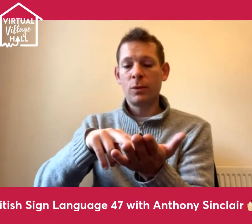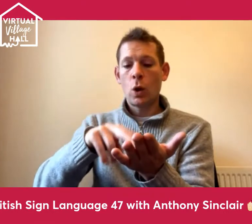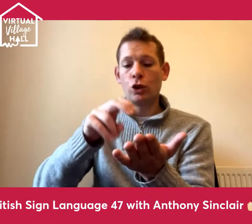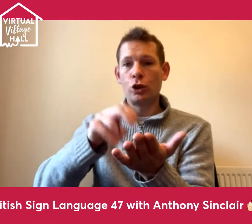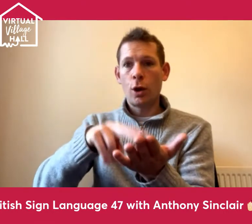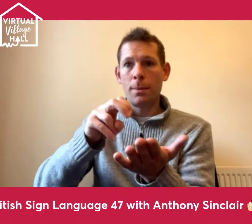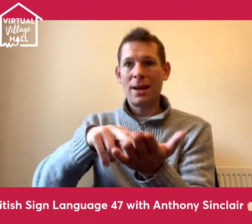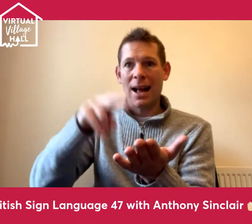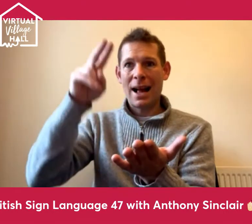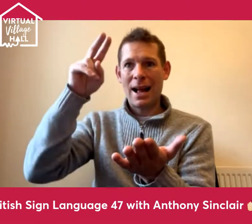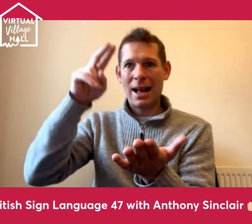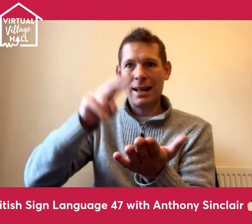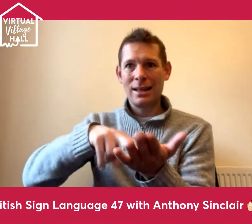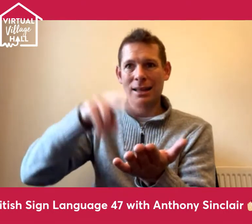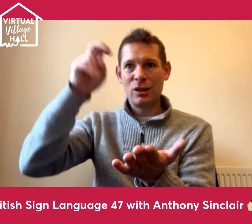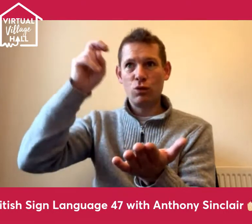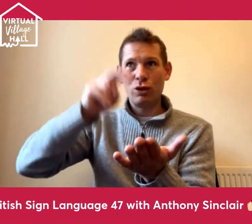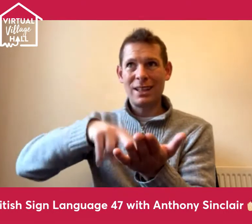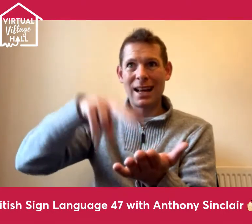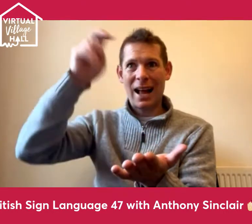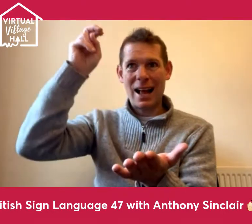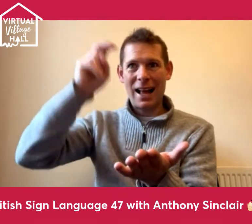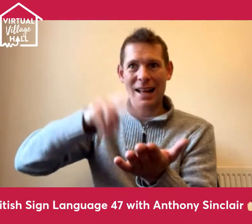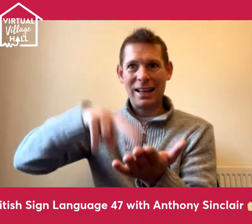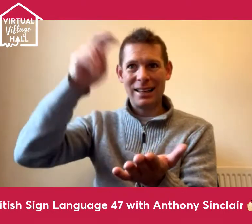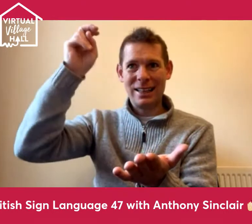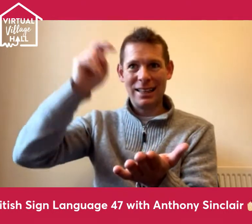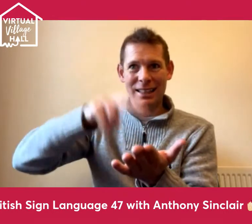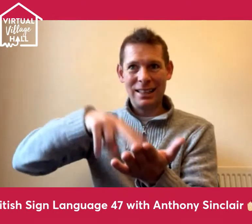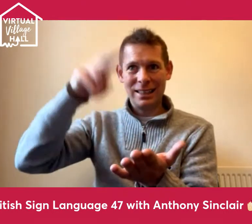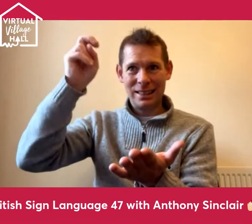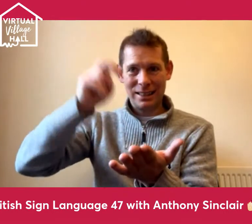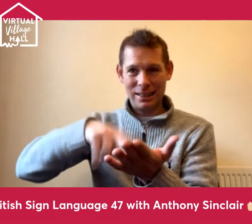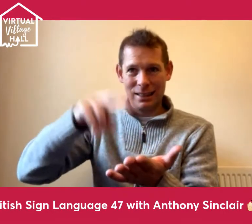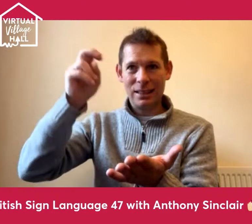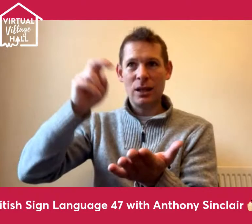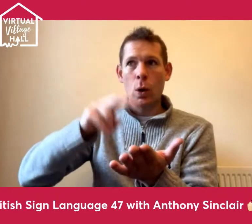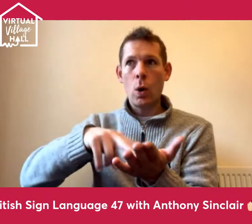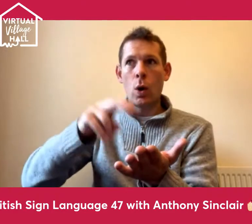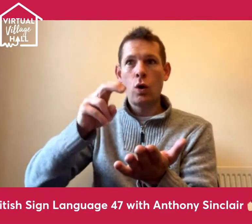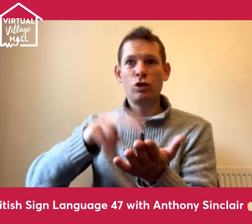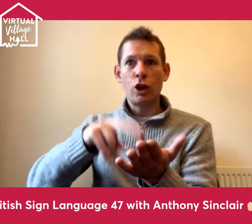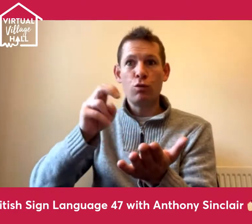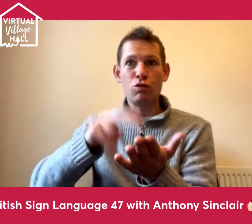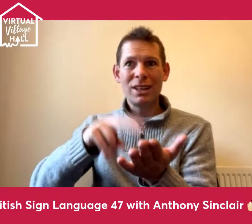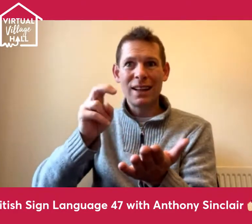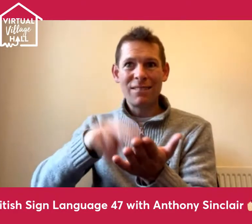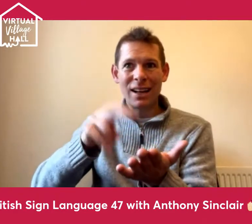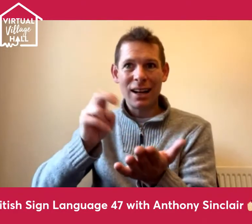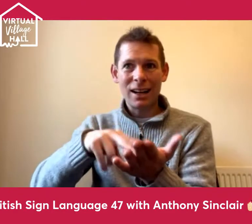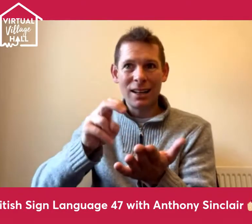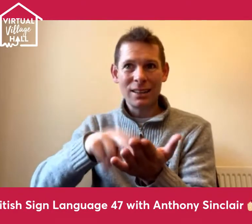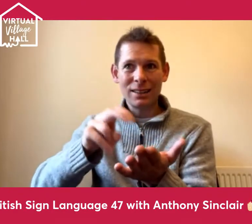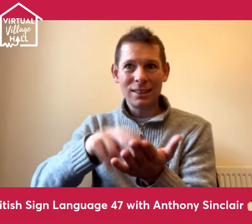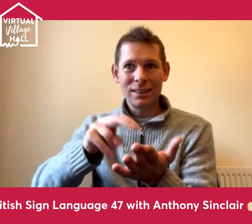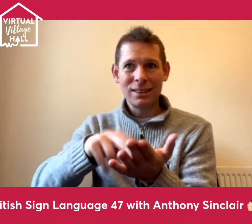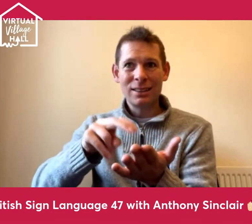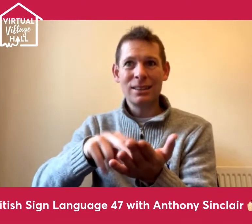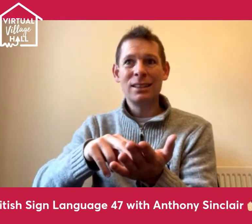So if we're jumping high, we don't need to add in the word high. Look, we just show it. Or if we're jumping really